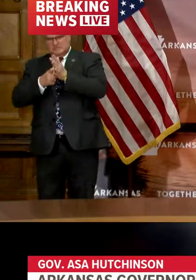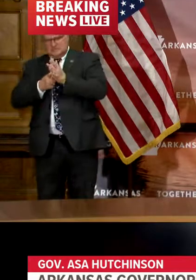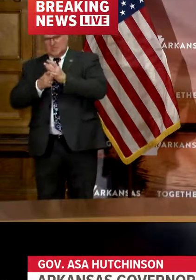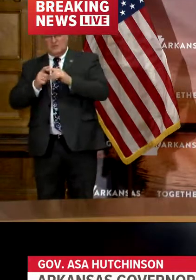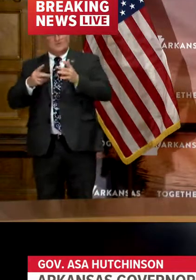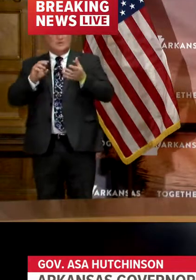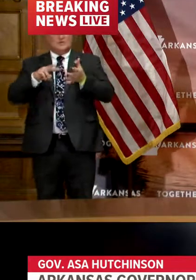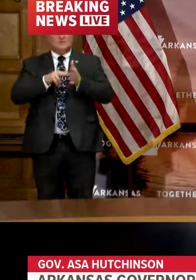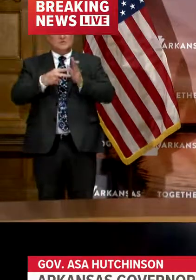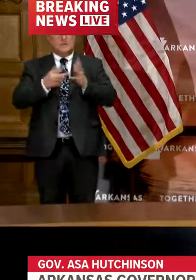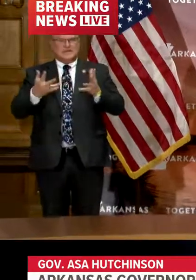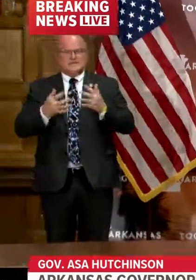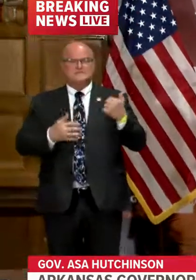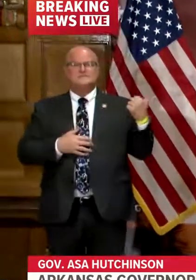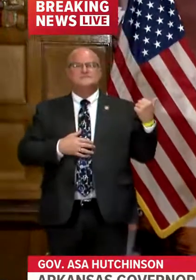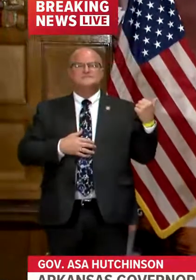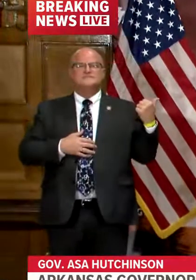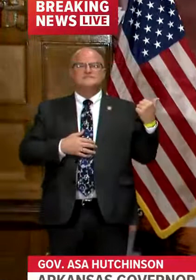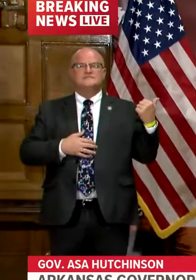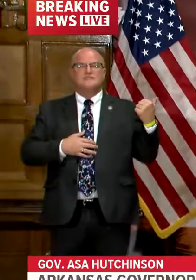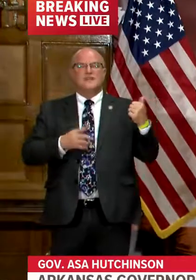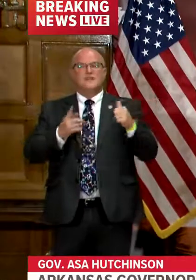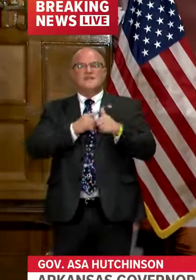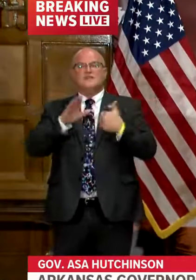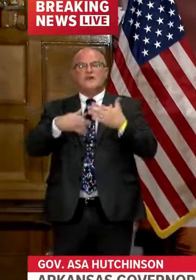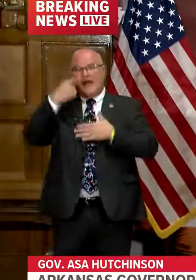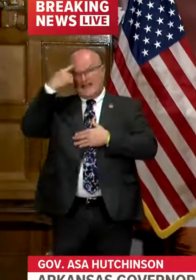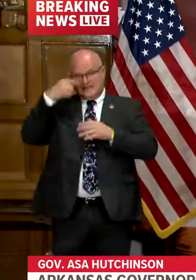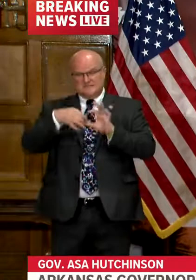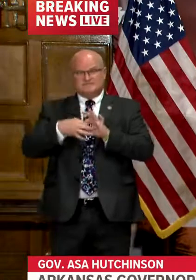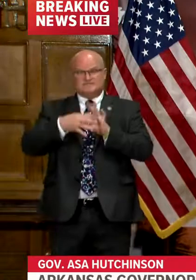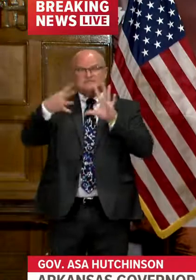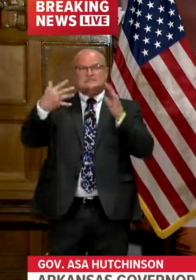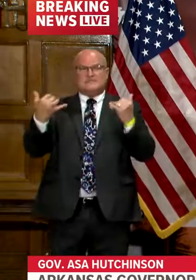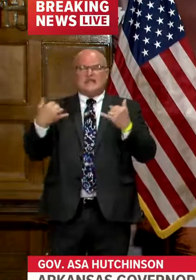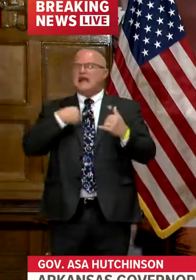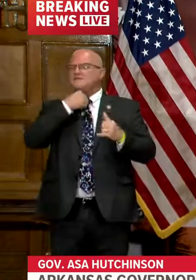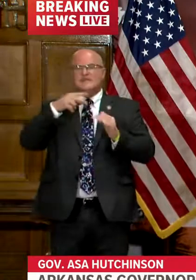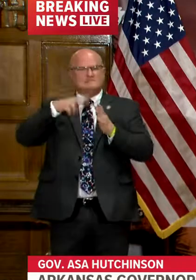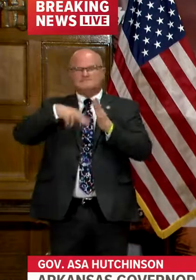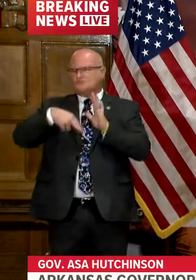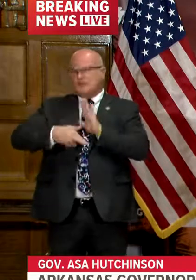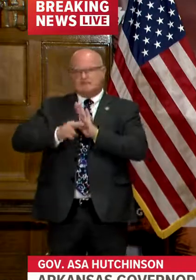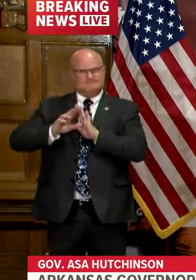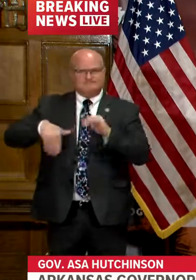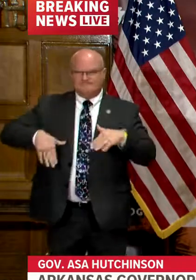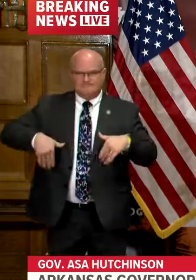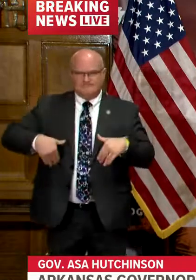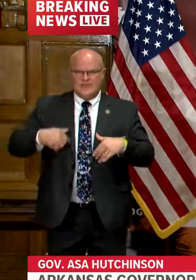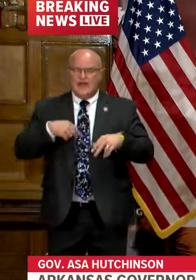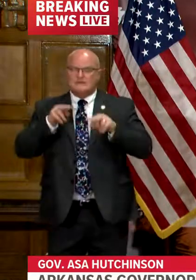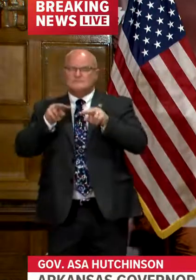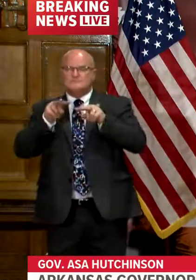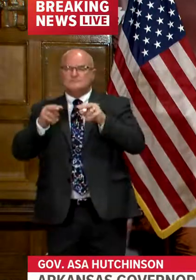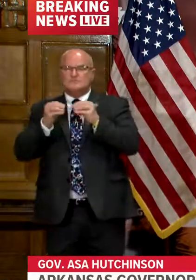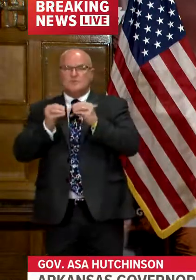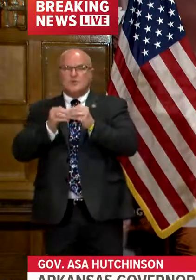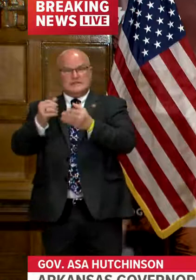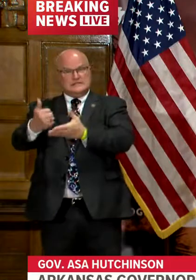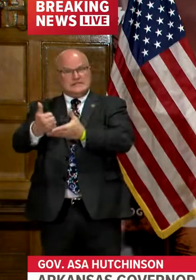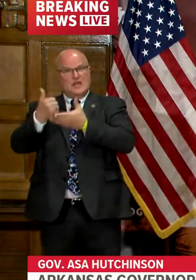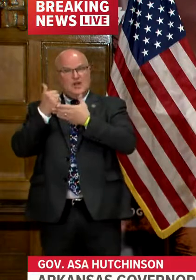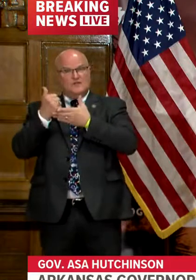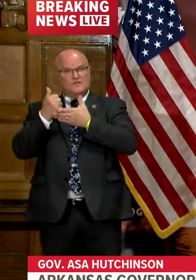to mean? Well, first of all, I think that came out today. I haven't reviewed it. I look forward to reviewing it. It's always